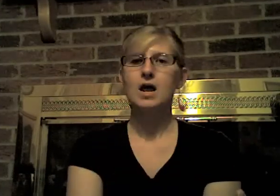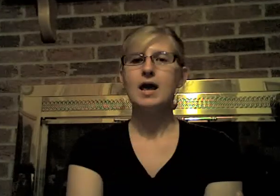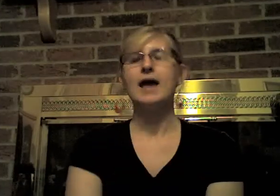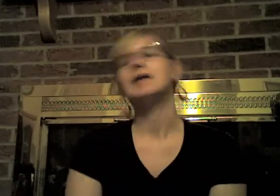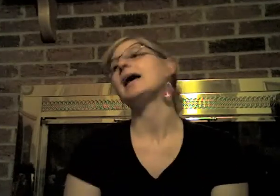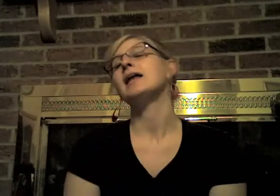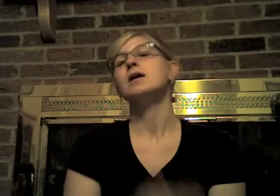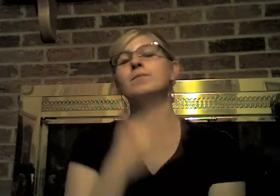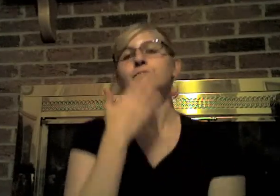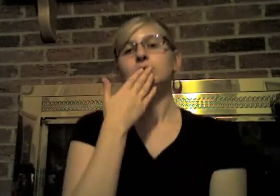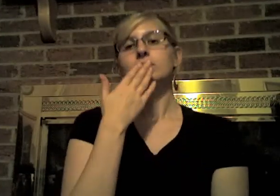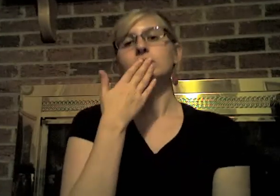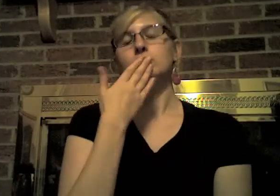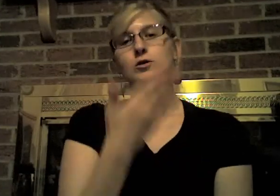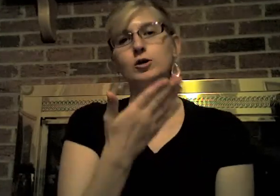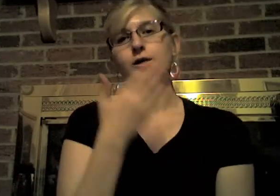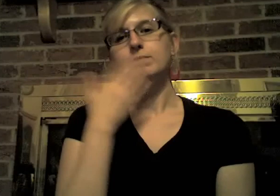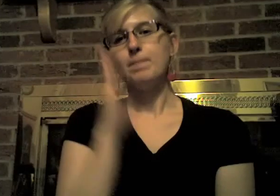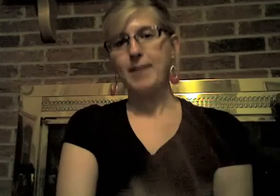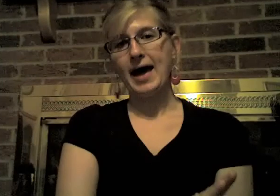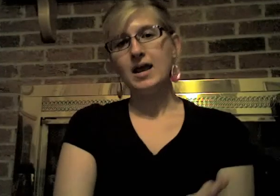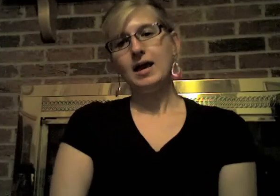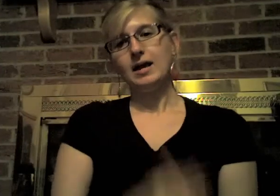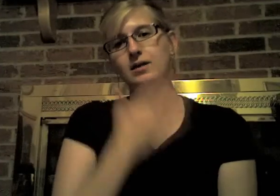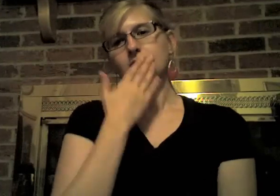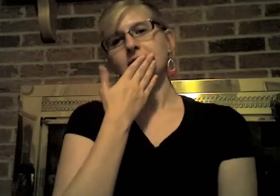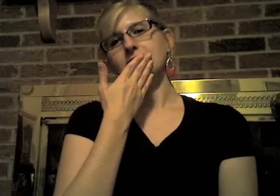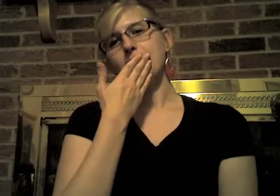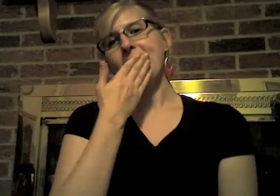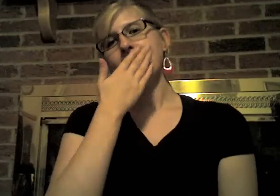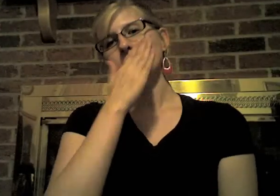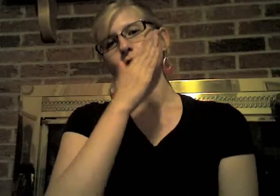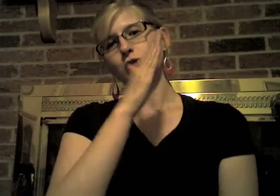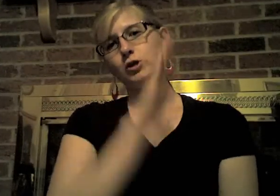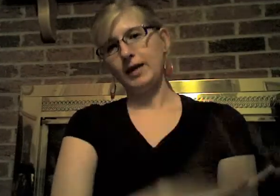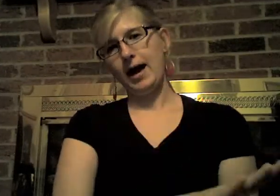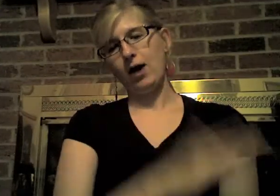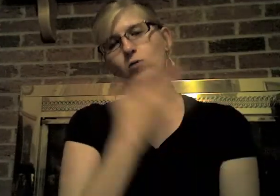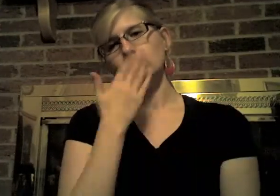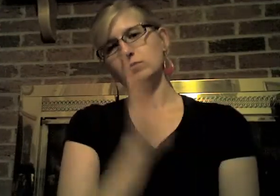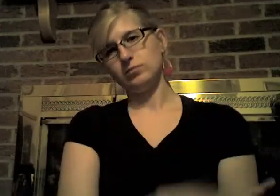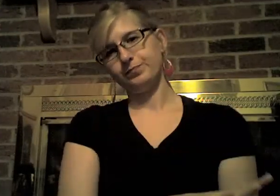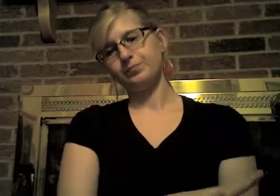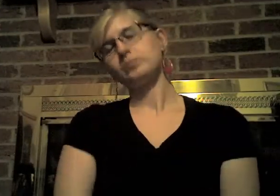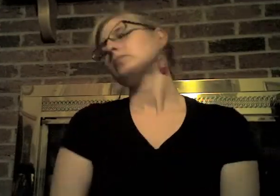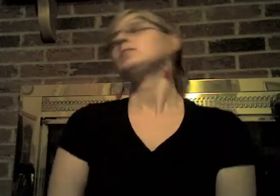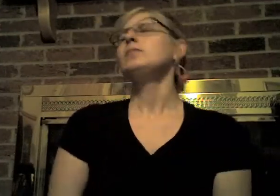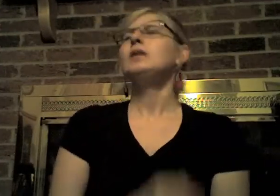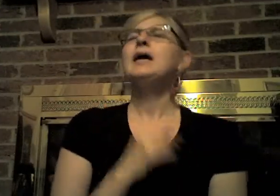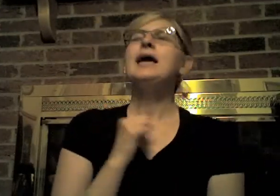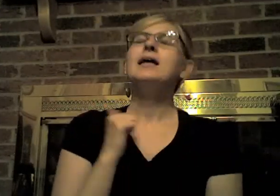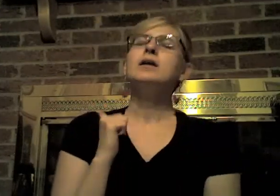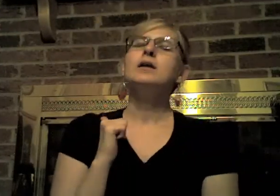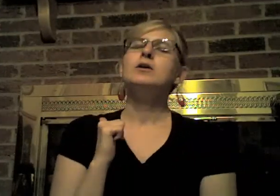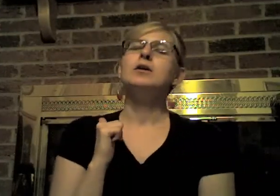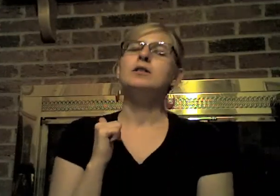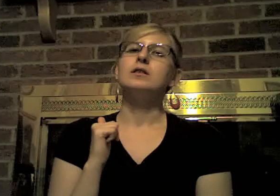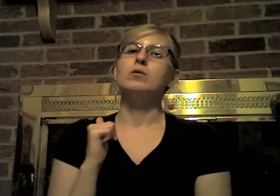and again, good, bad, and the bad you turn it out. And the way